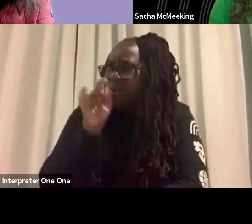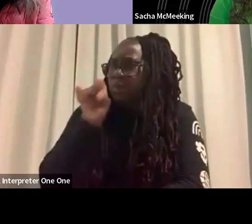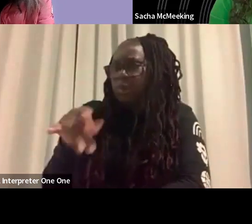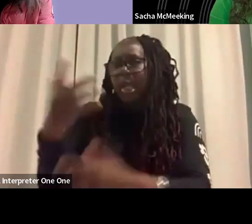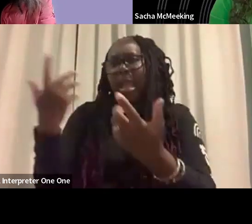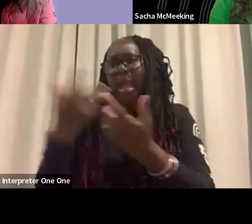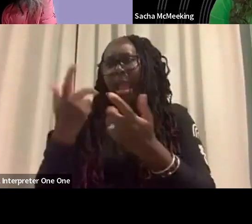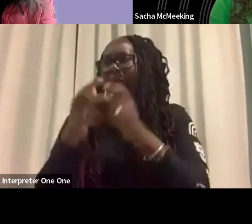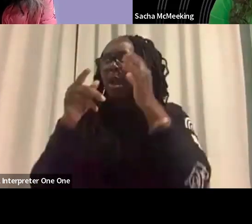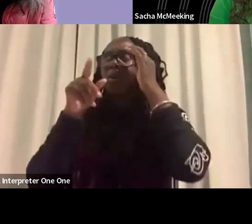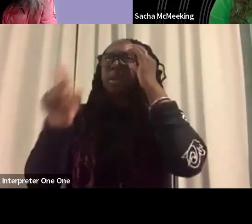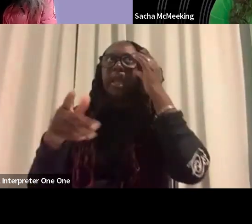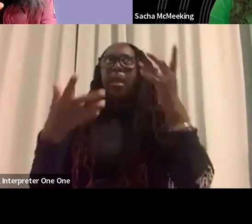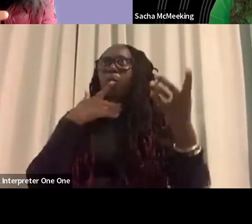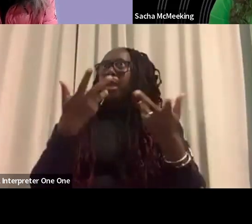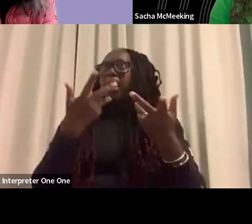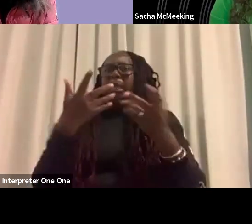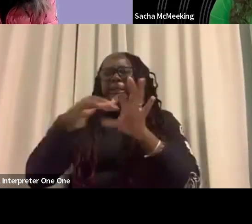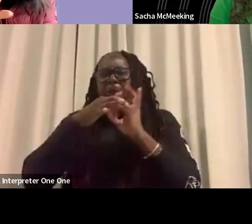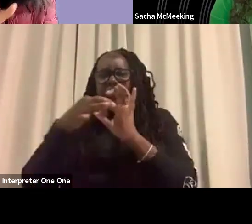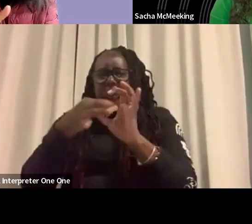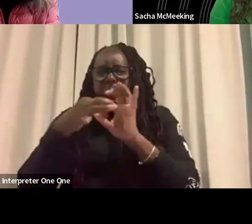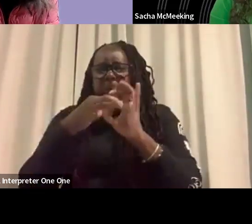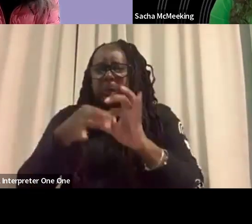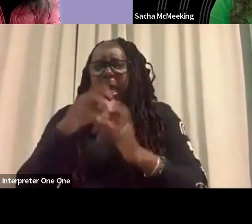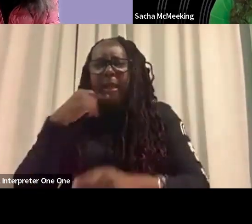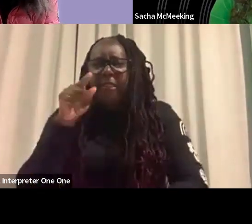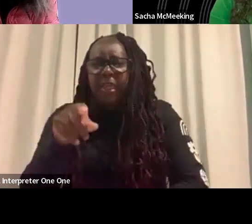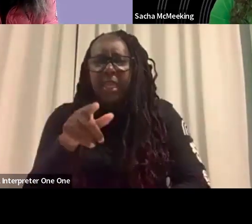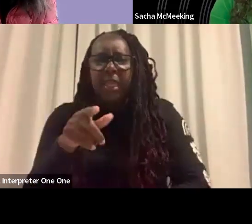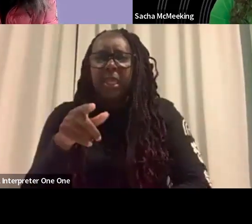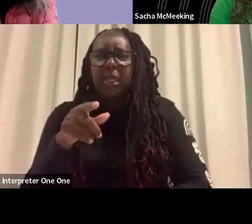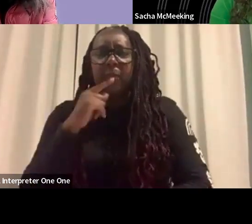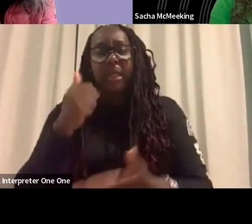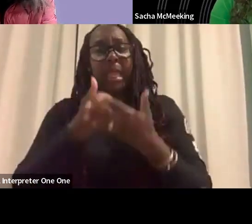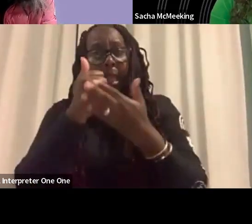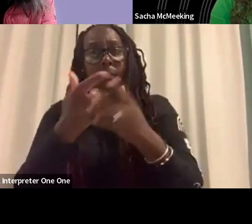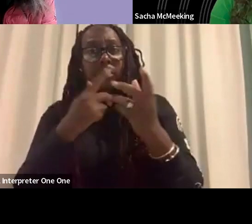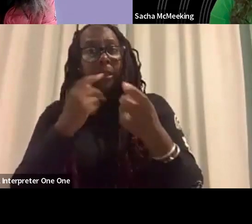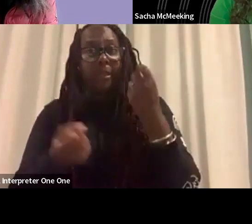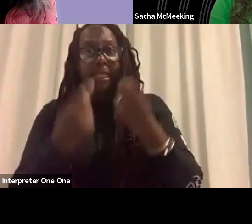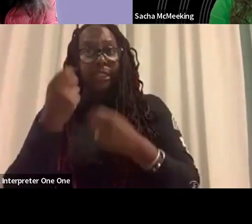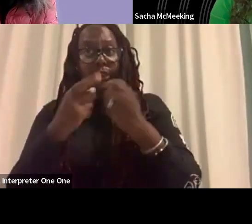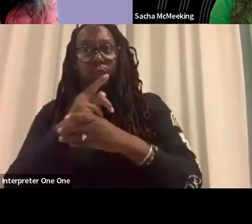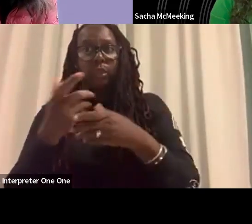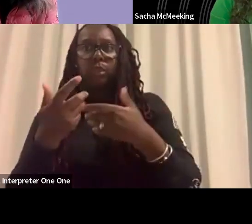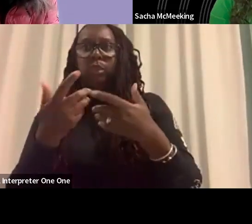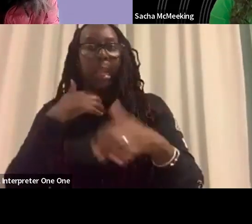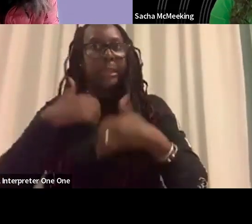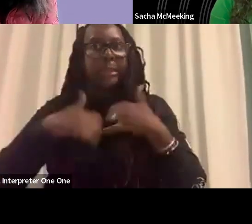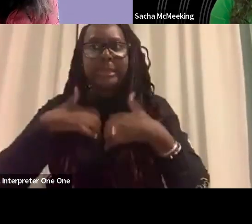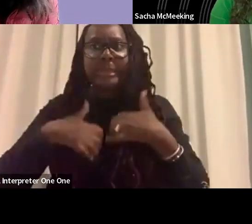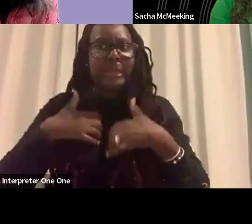civil servant can get engaged, and such. I think your example also helped to address some of it. There's actually quite